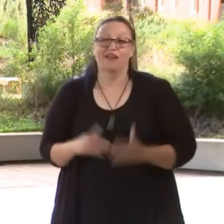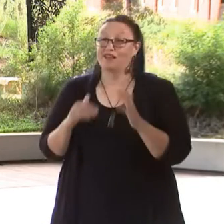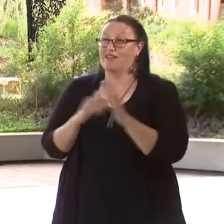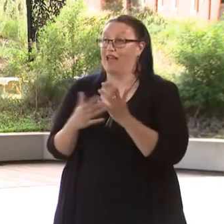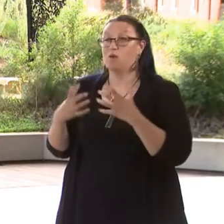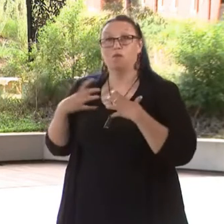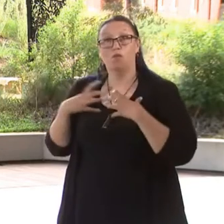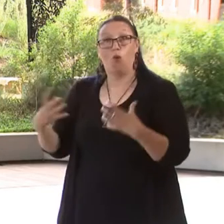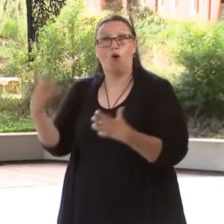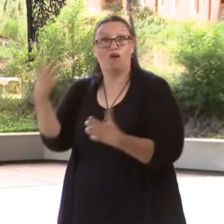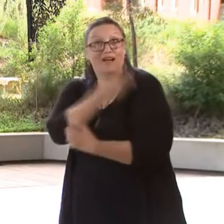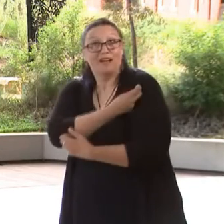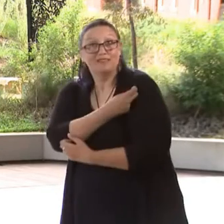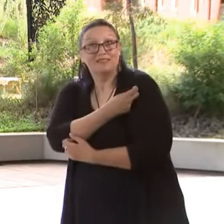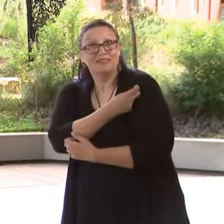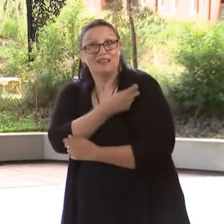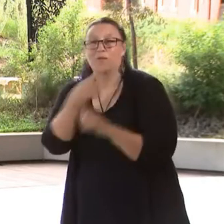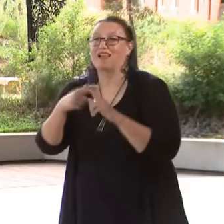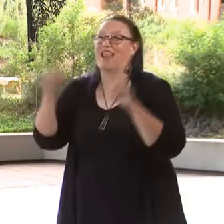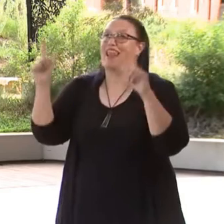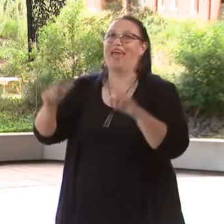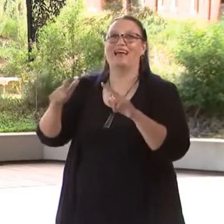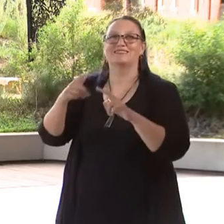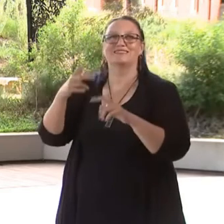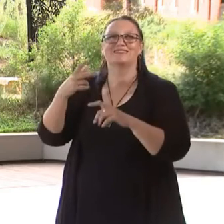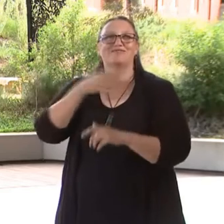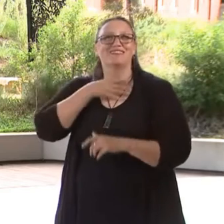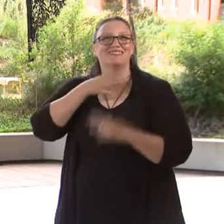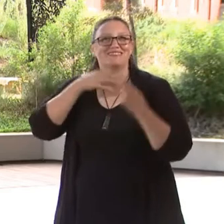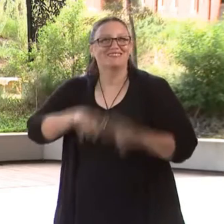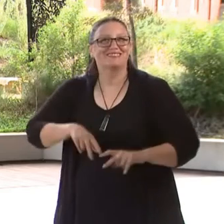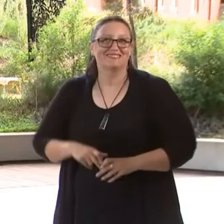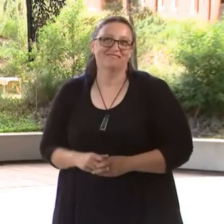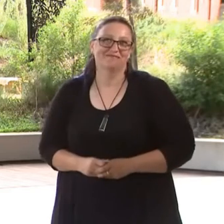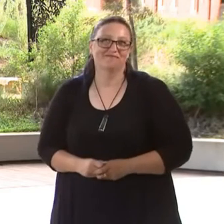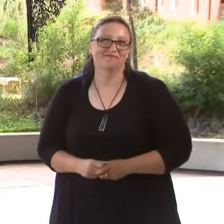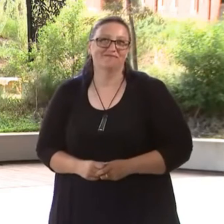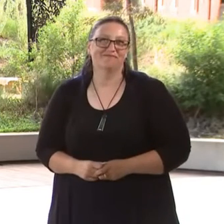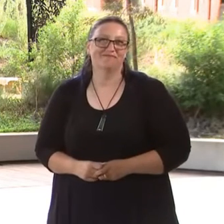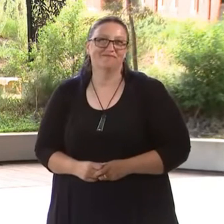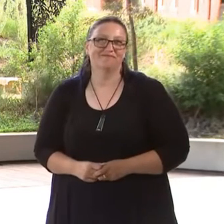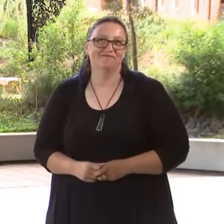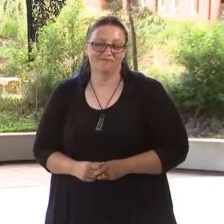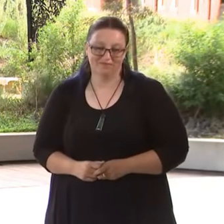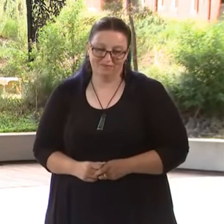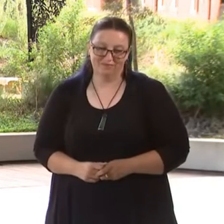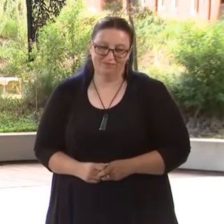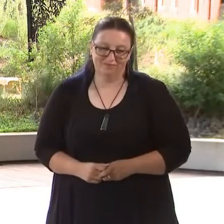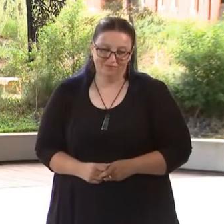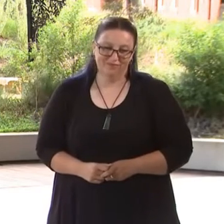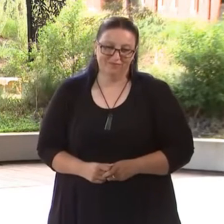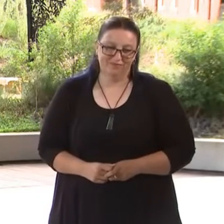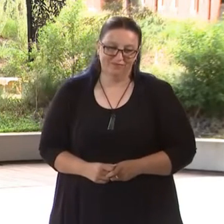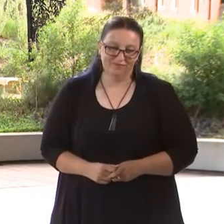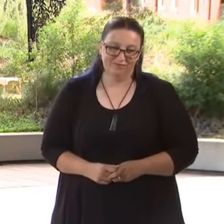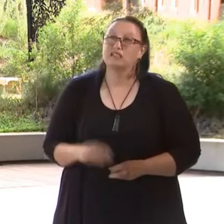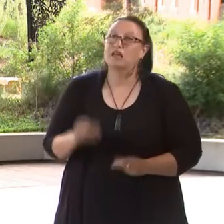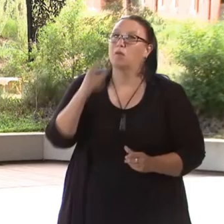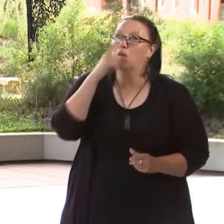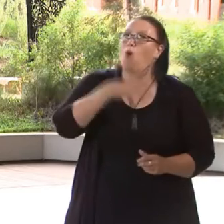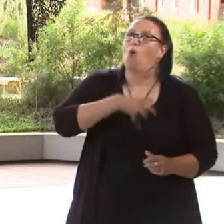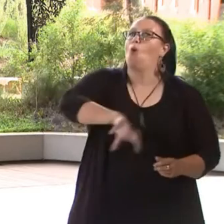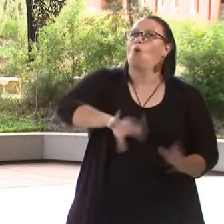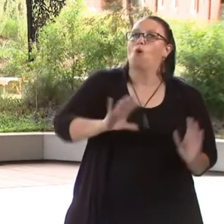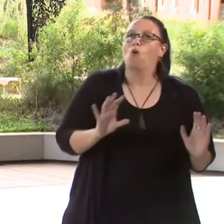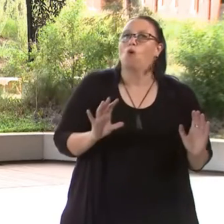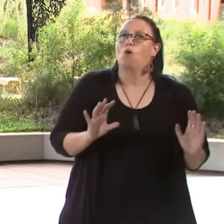more transmissible variant that creates its challenges with a furloughed workforce, that's creating inconvenience for people across our